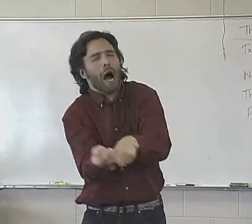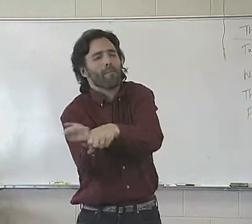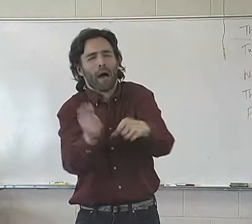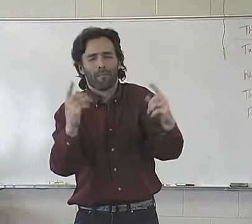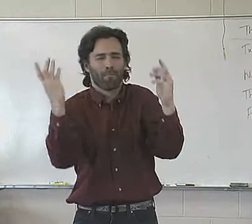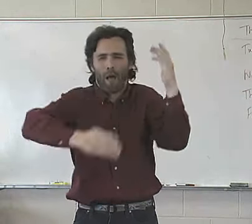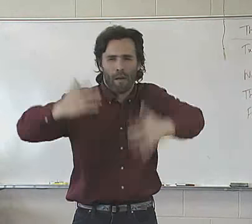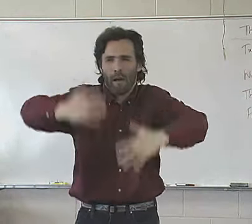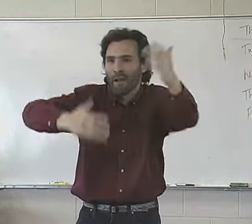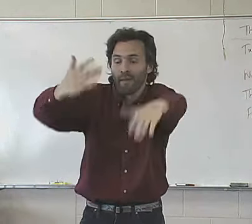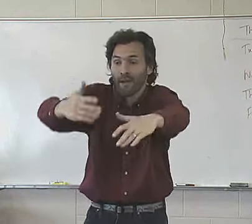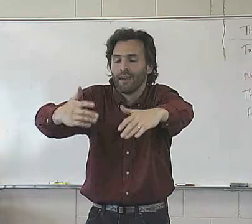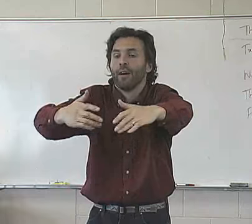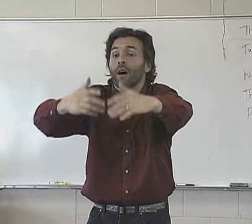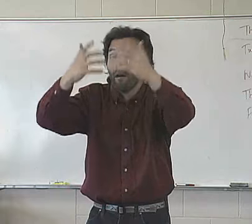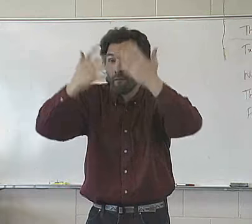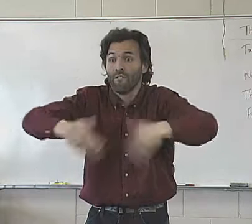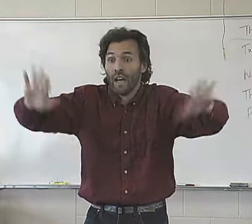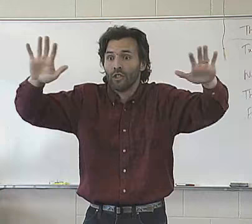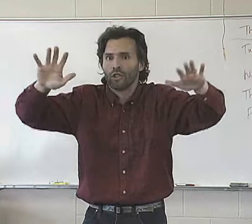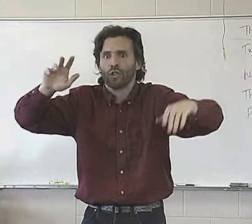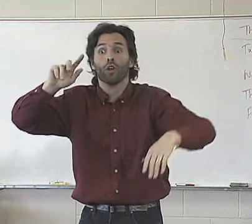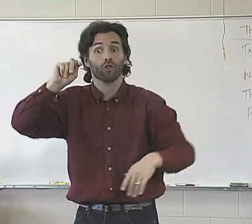all done, the troll, very hungry by now, said,